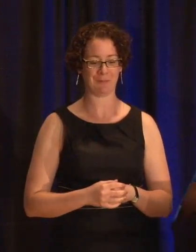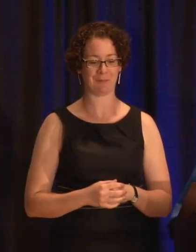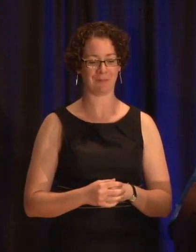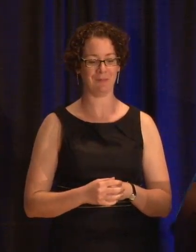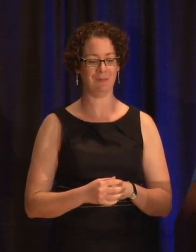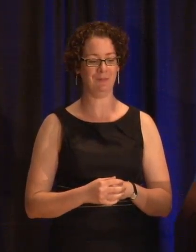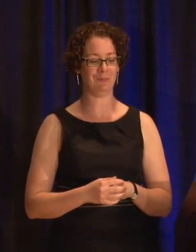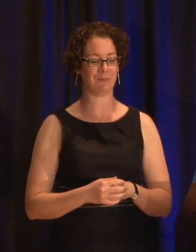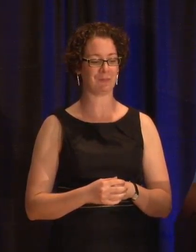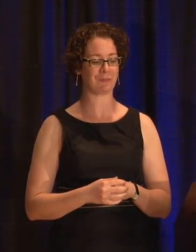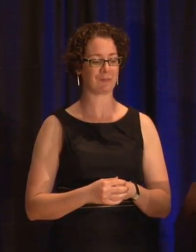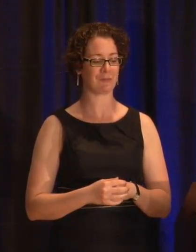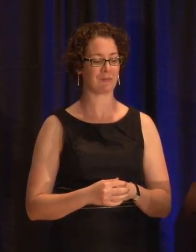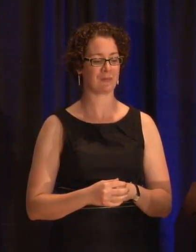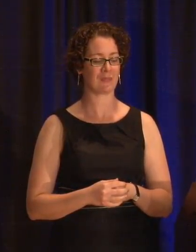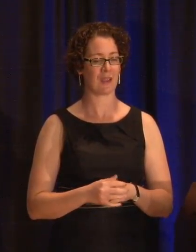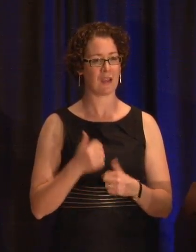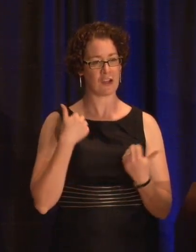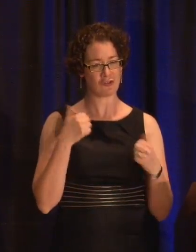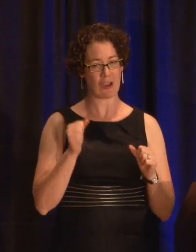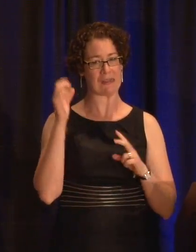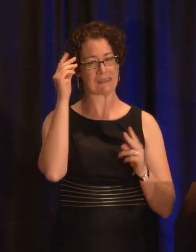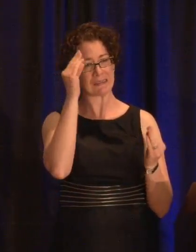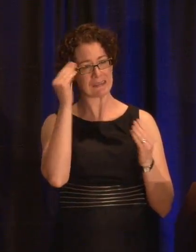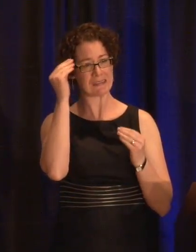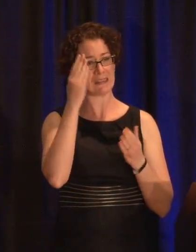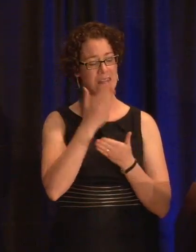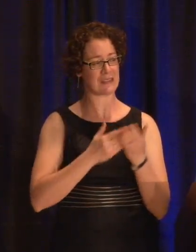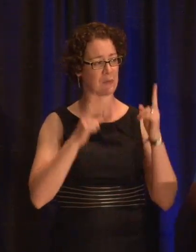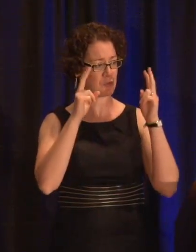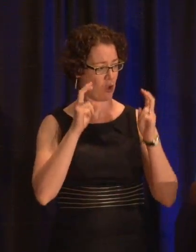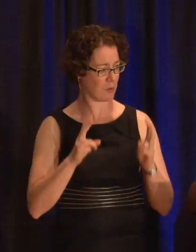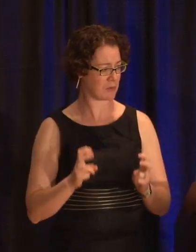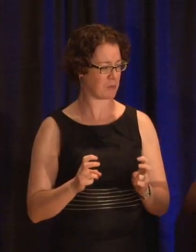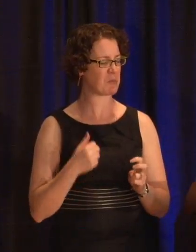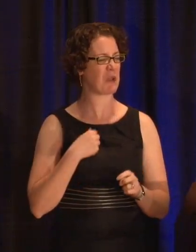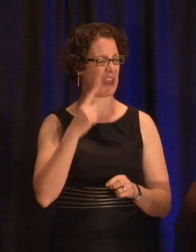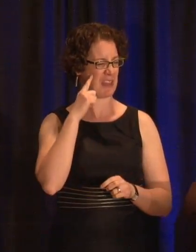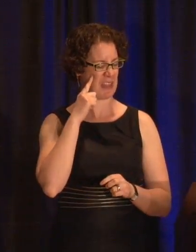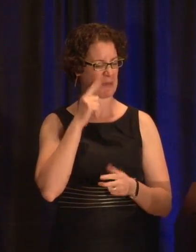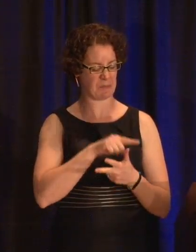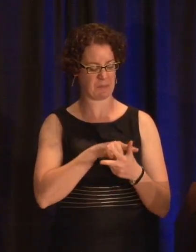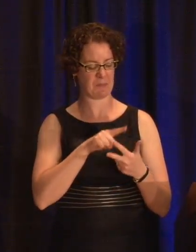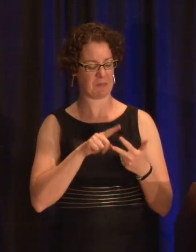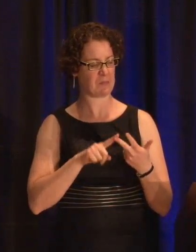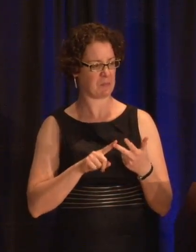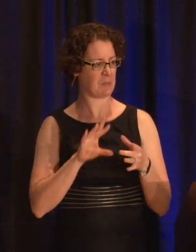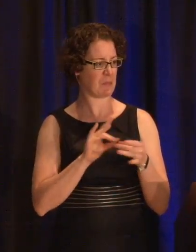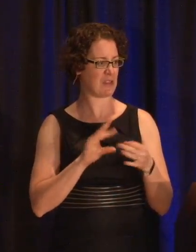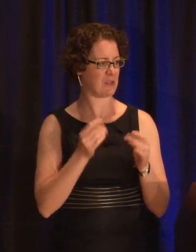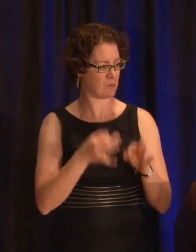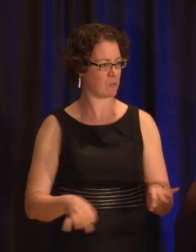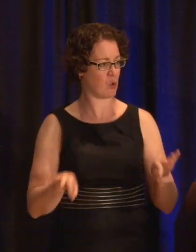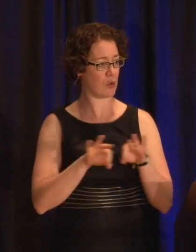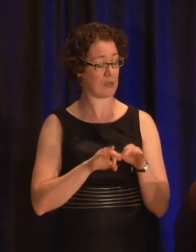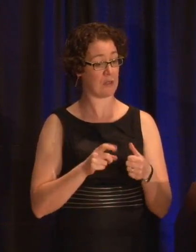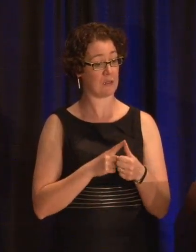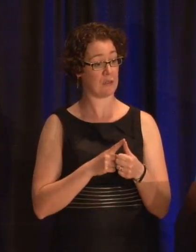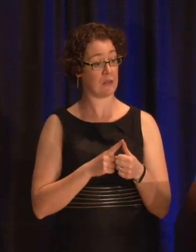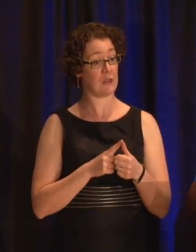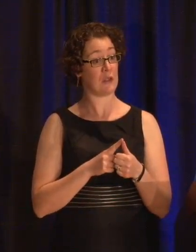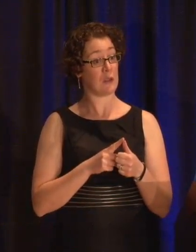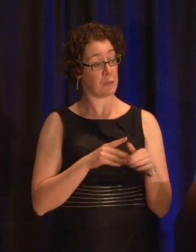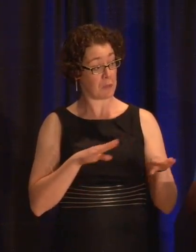It took me quite some time to think of topics in which to discuss, but I think I have it narrowed down to 3 key messages, being